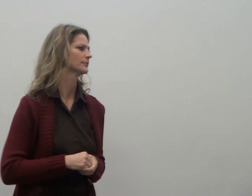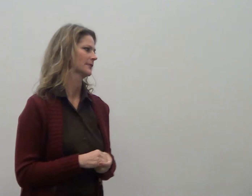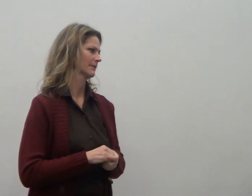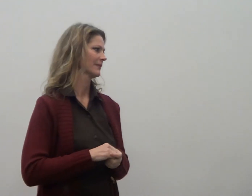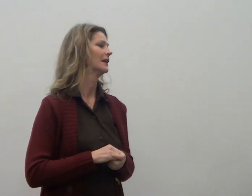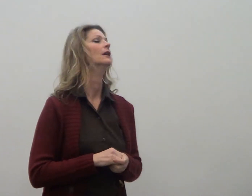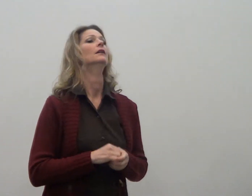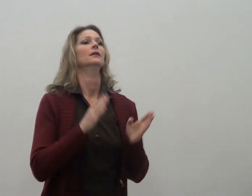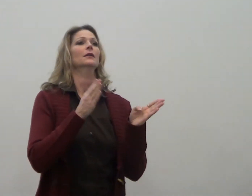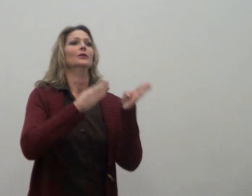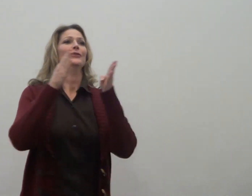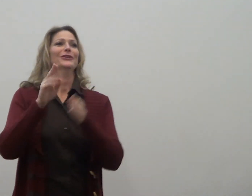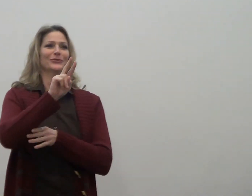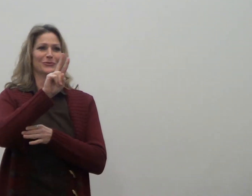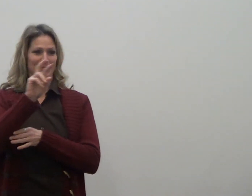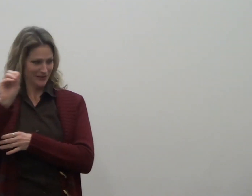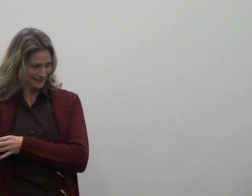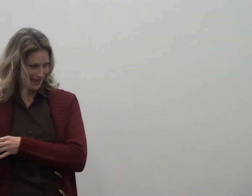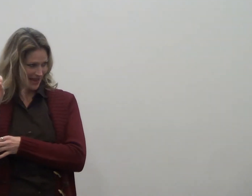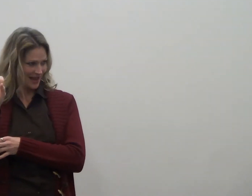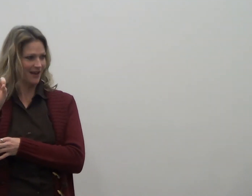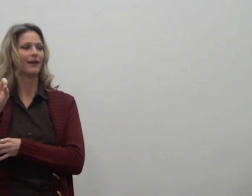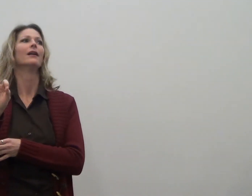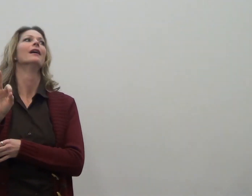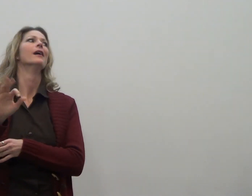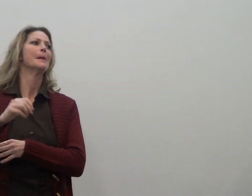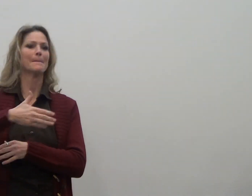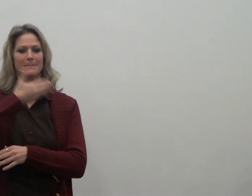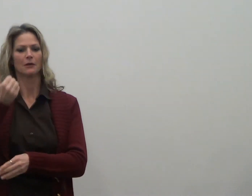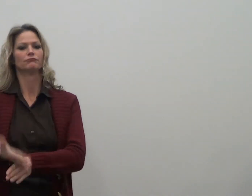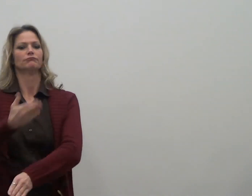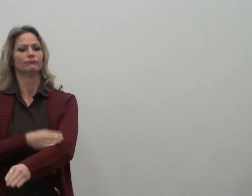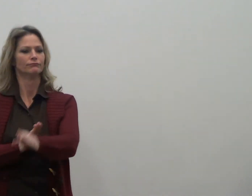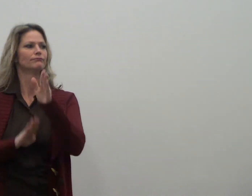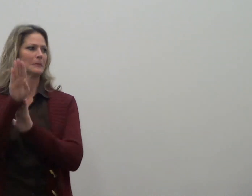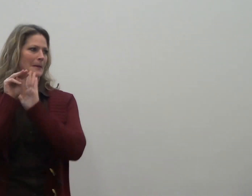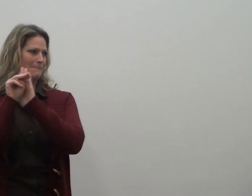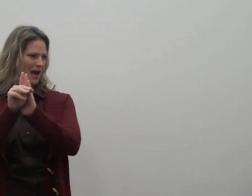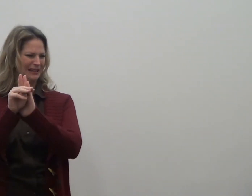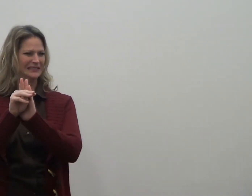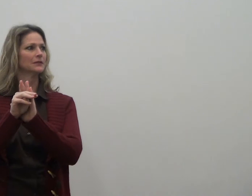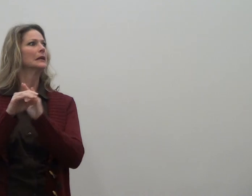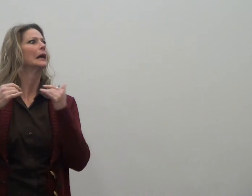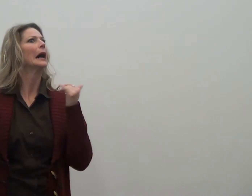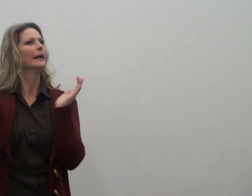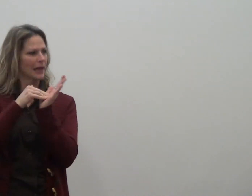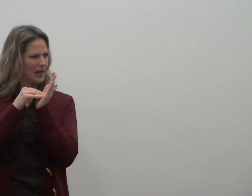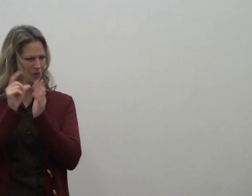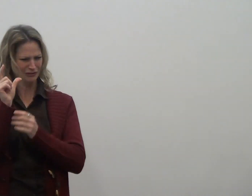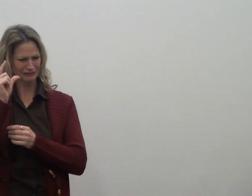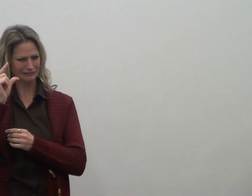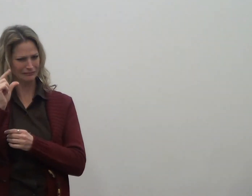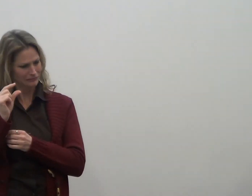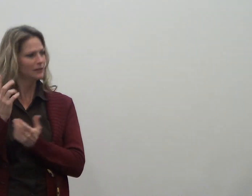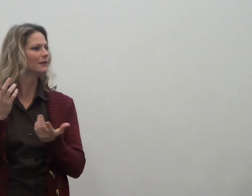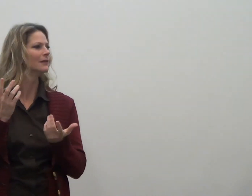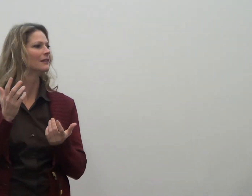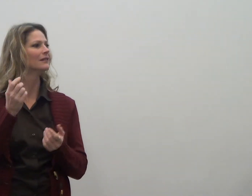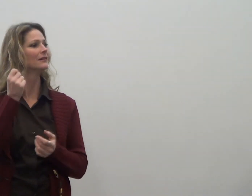by 2009, they had released the third generation, which even yet was even smaller. And it had 25%